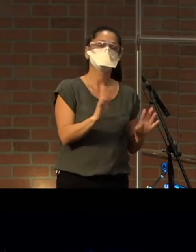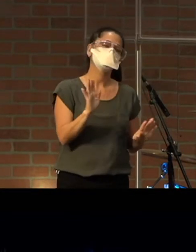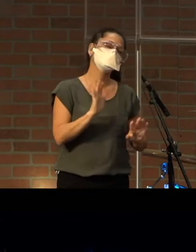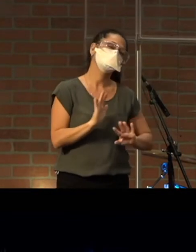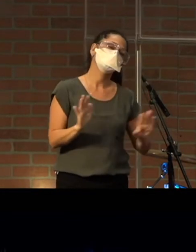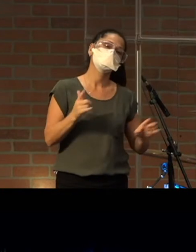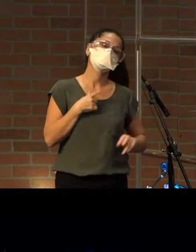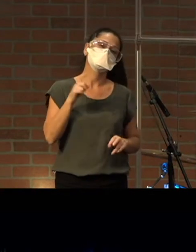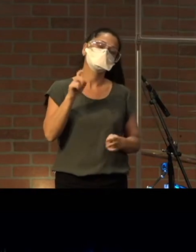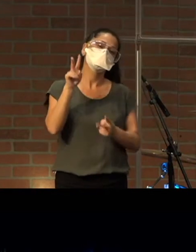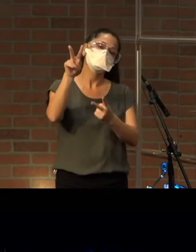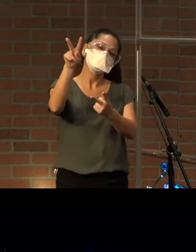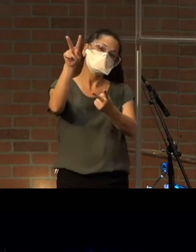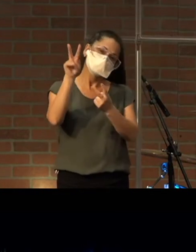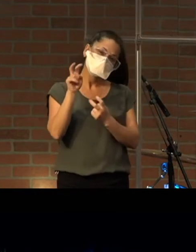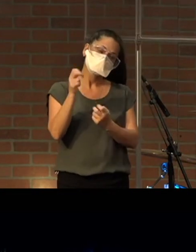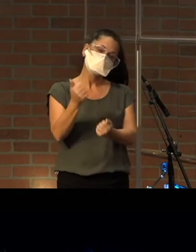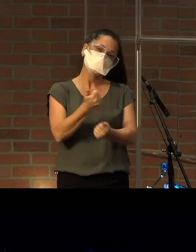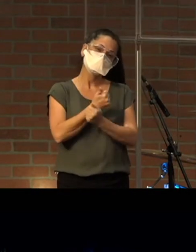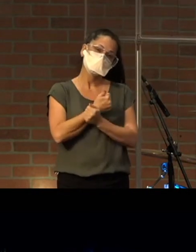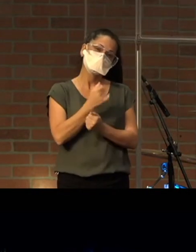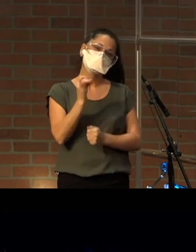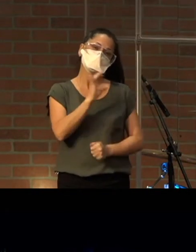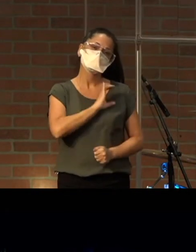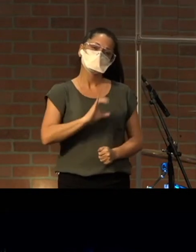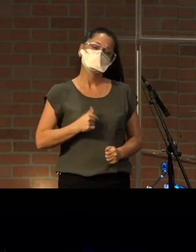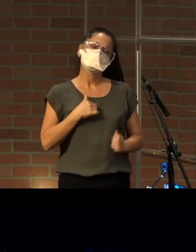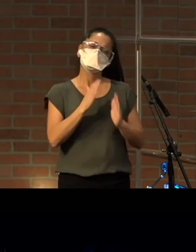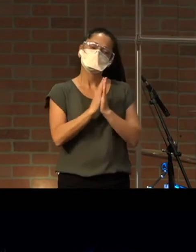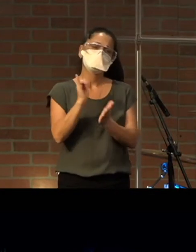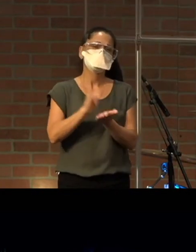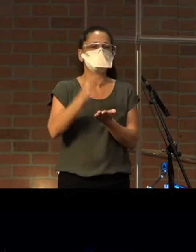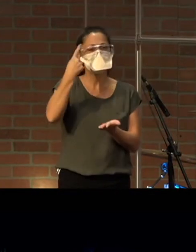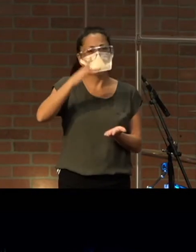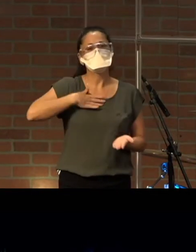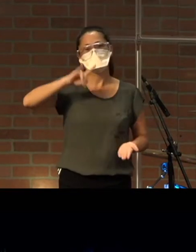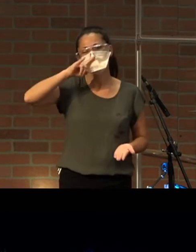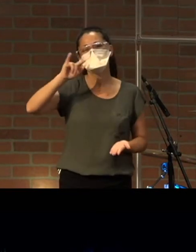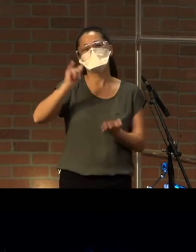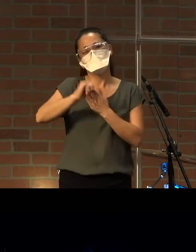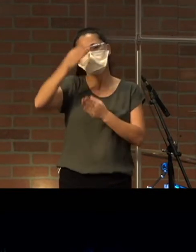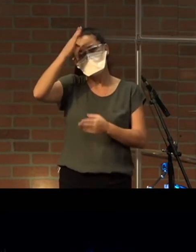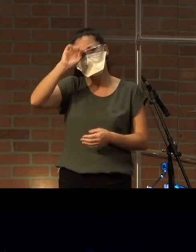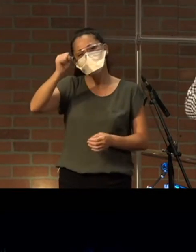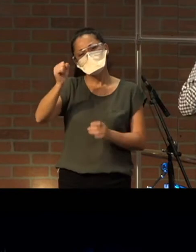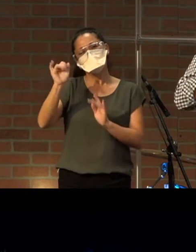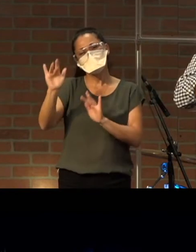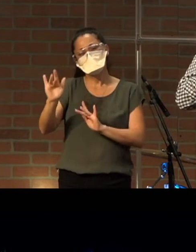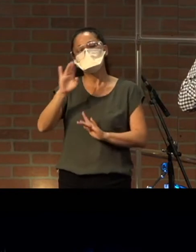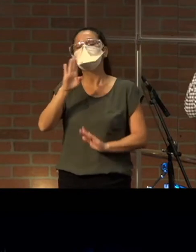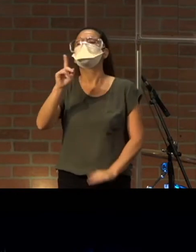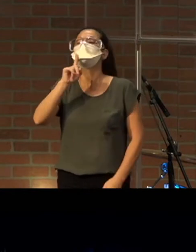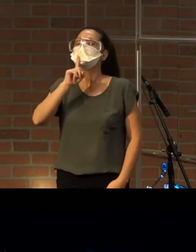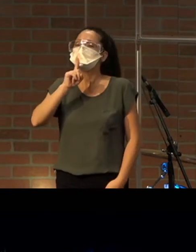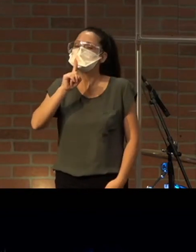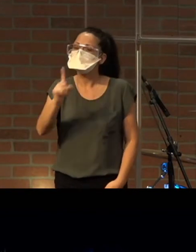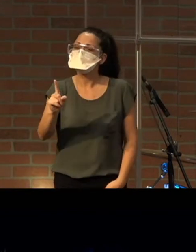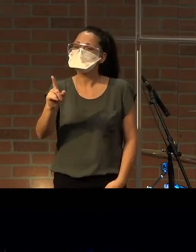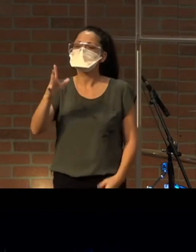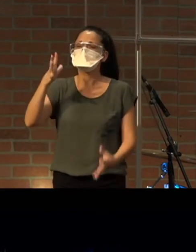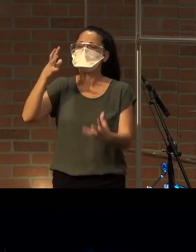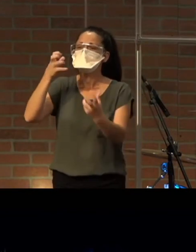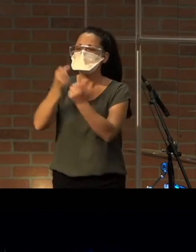receive the love of Christ. I pray that for my kids, that God's grace would absolutely crush